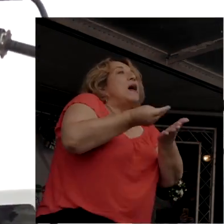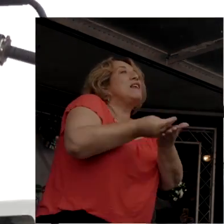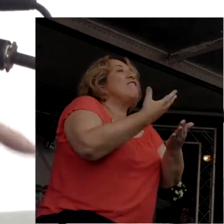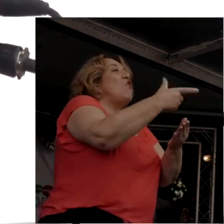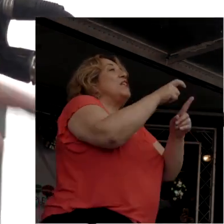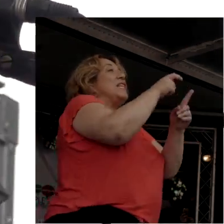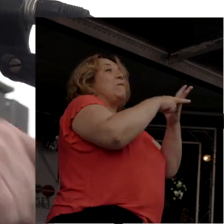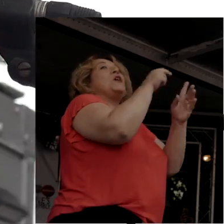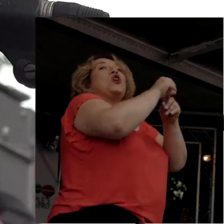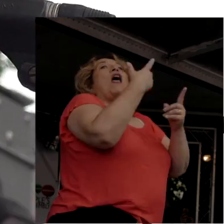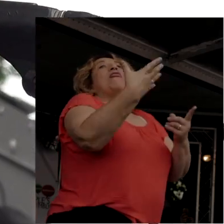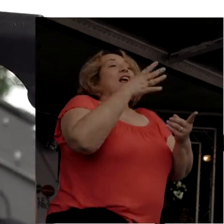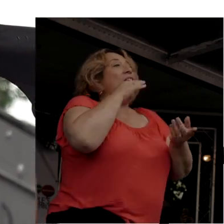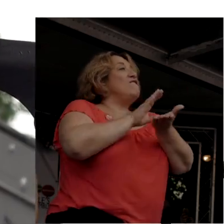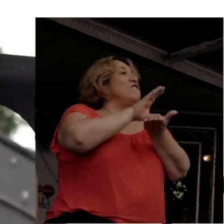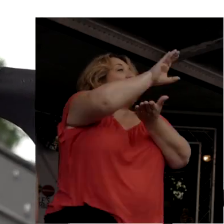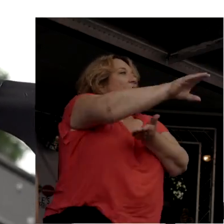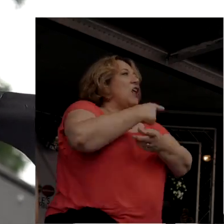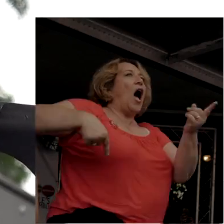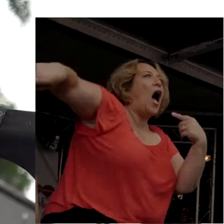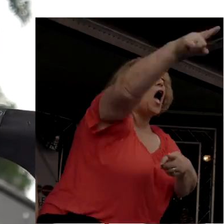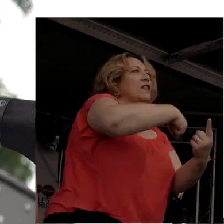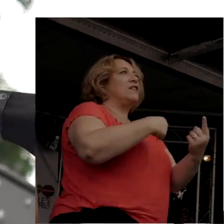country and for working class people.